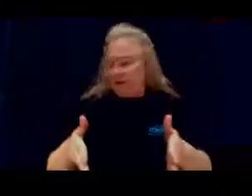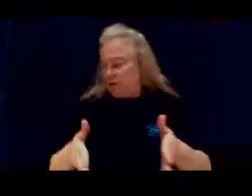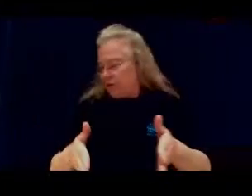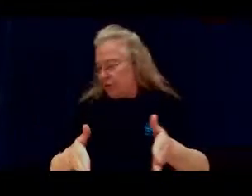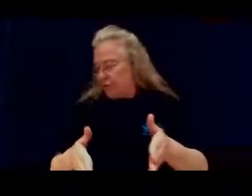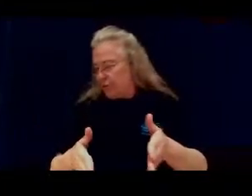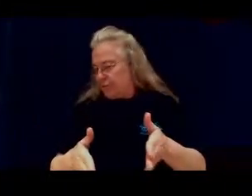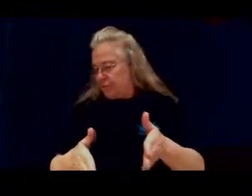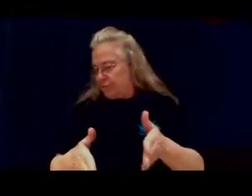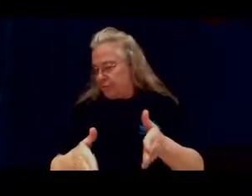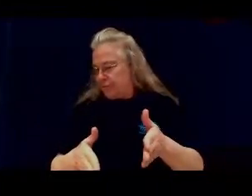Master.